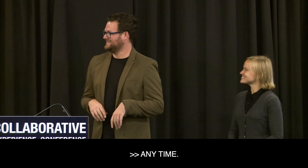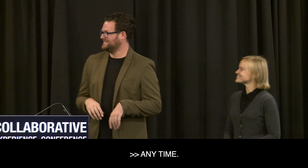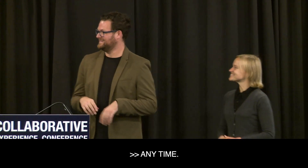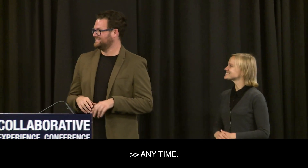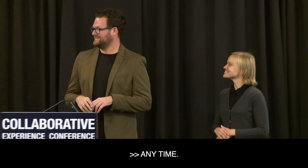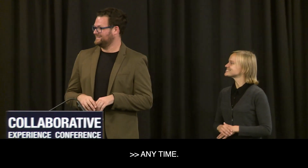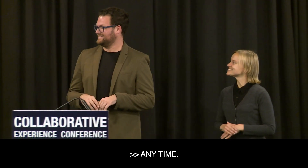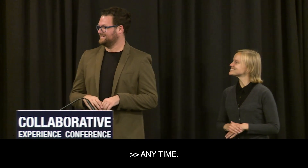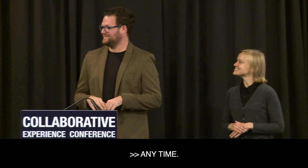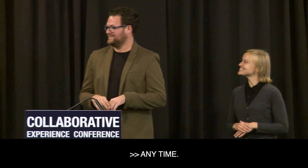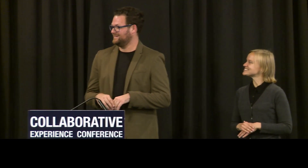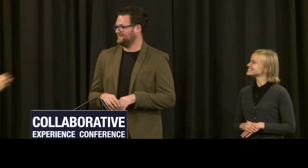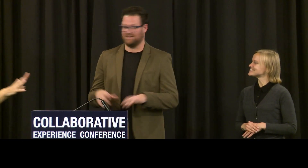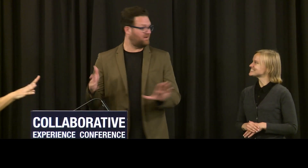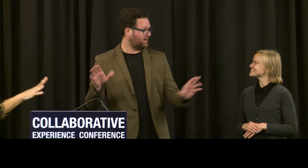Anytime.